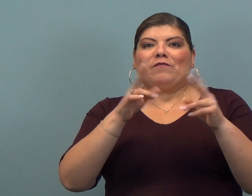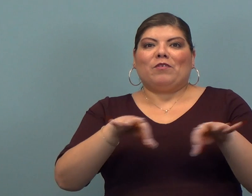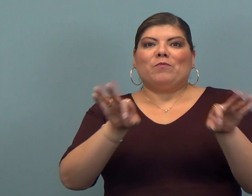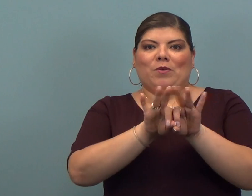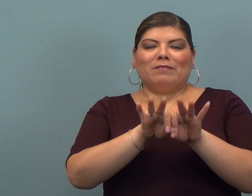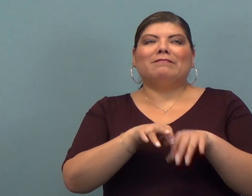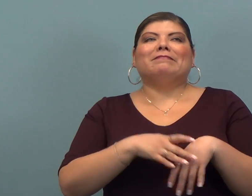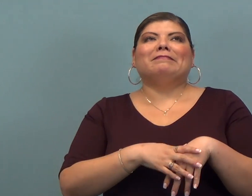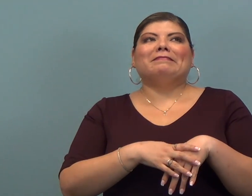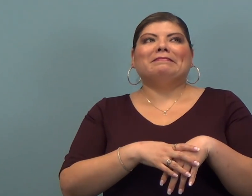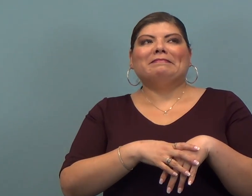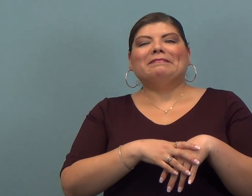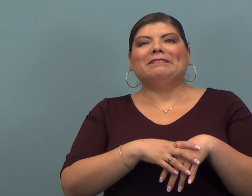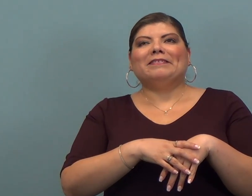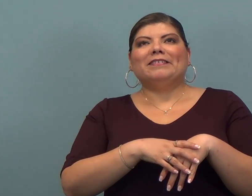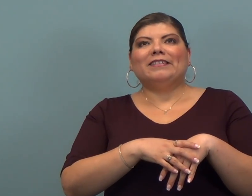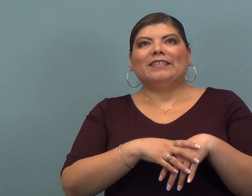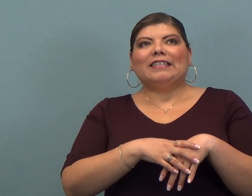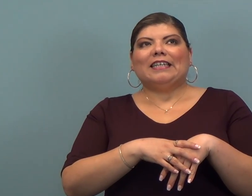Thank you.